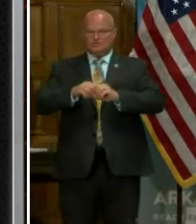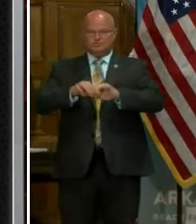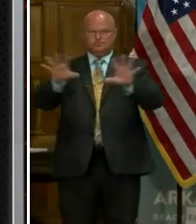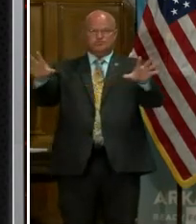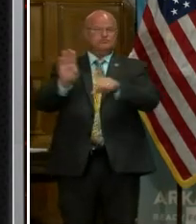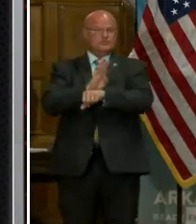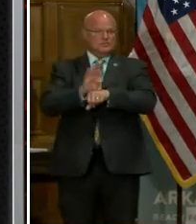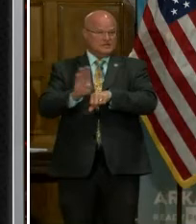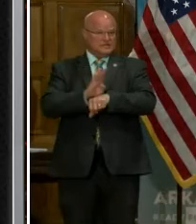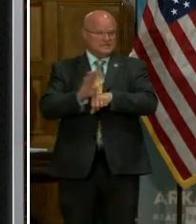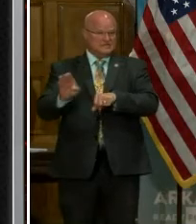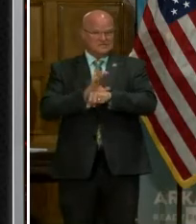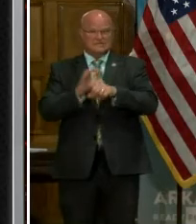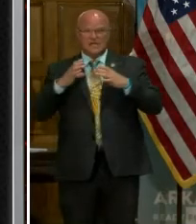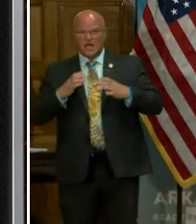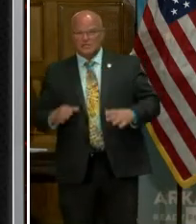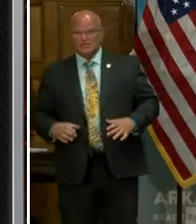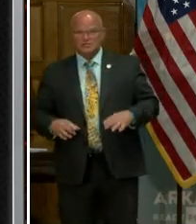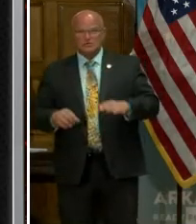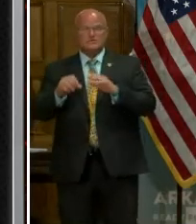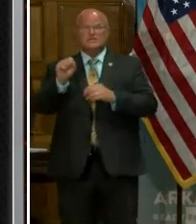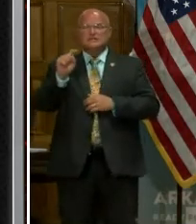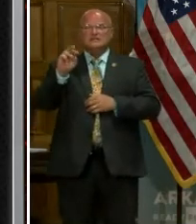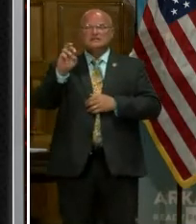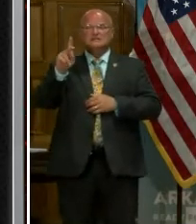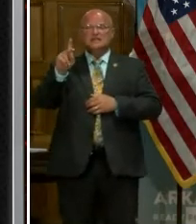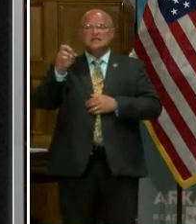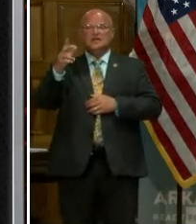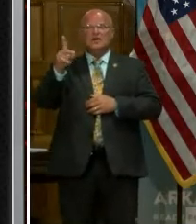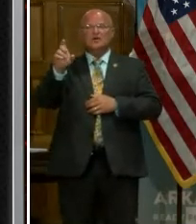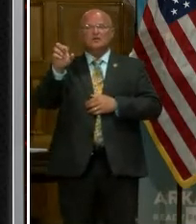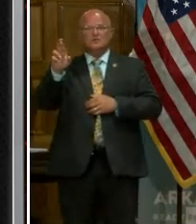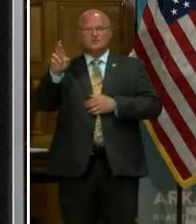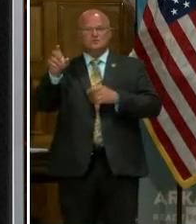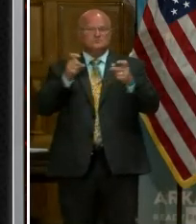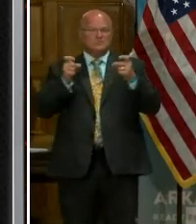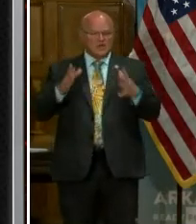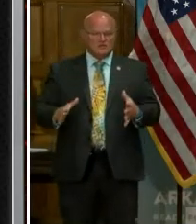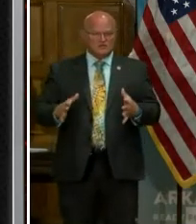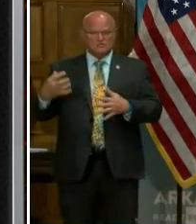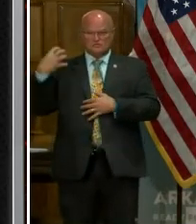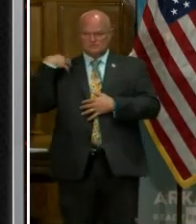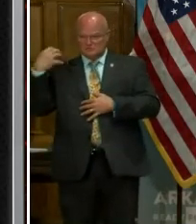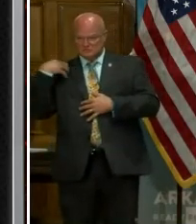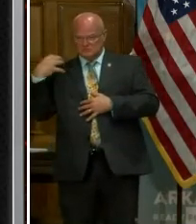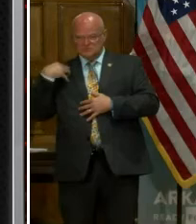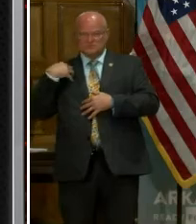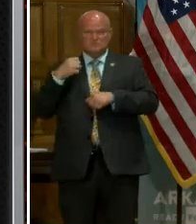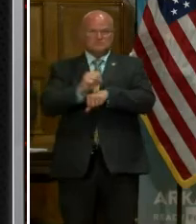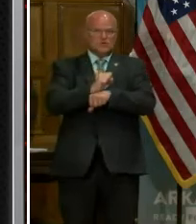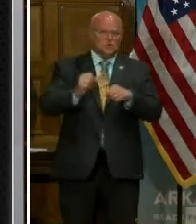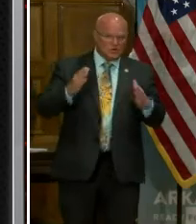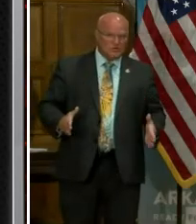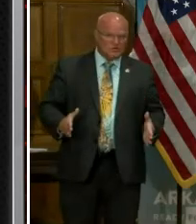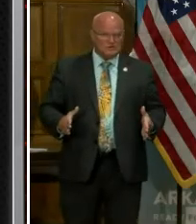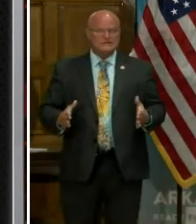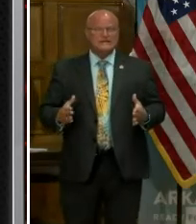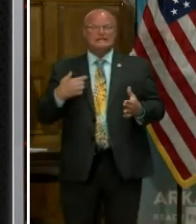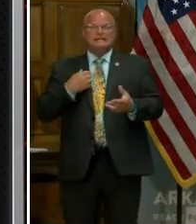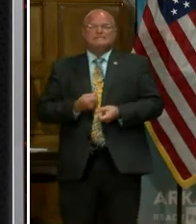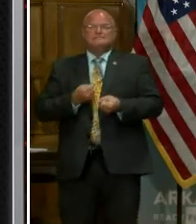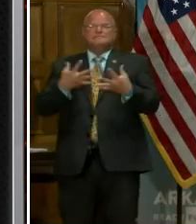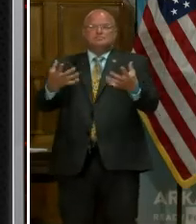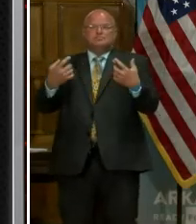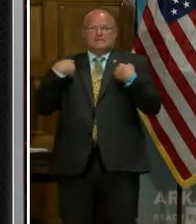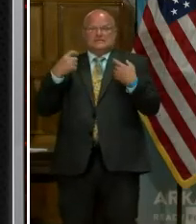there for businesses, customers, stakeholders, owners, managers, employees. We have launched a